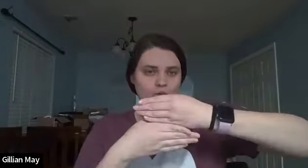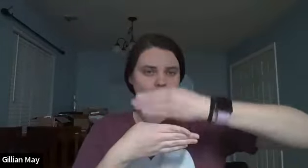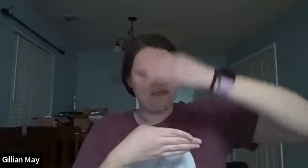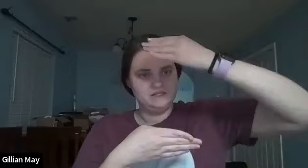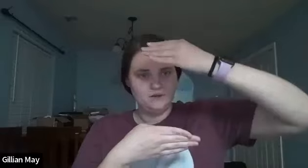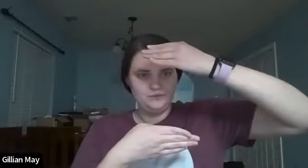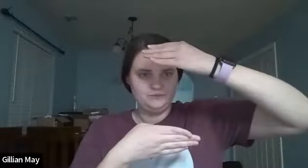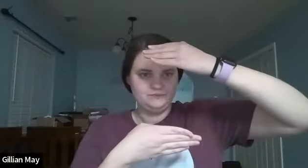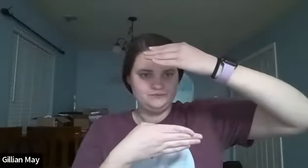Window.